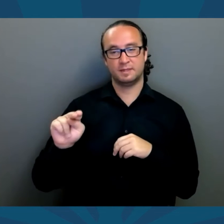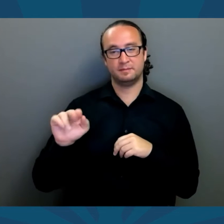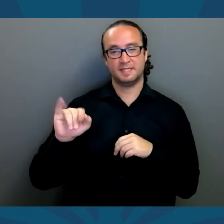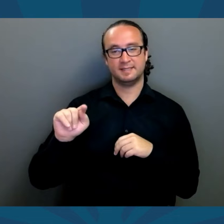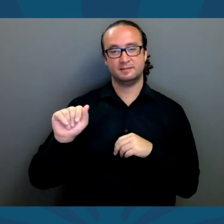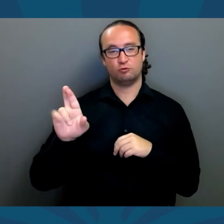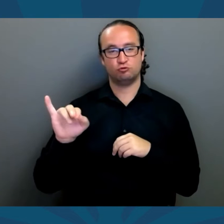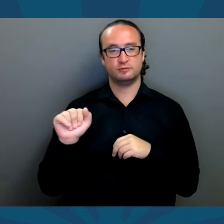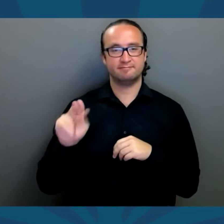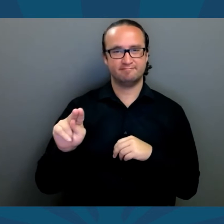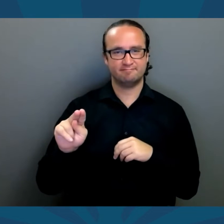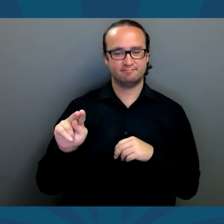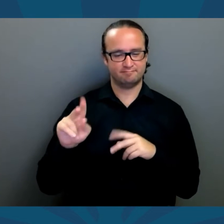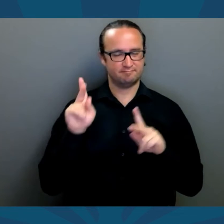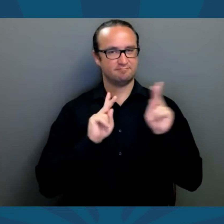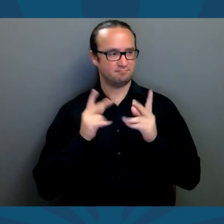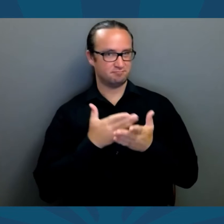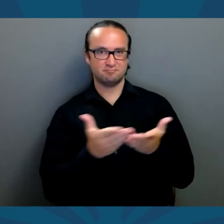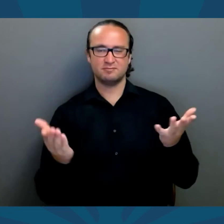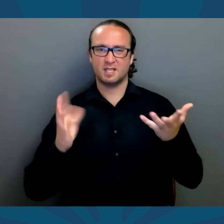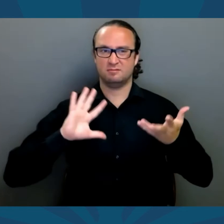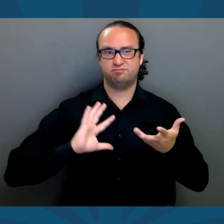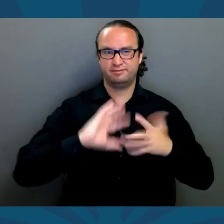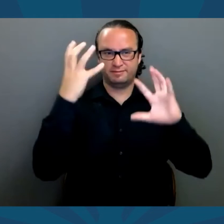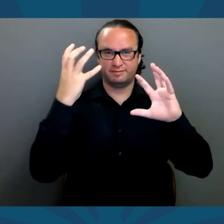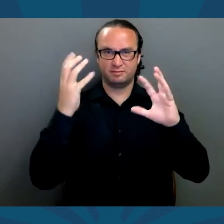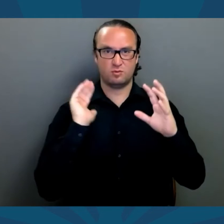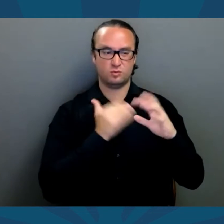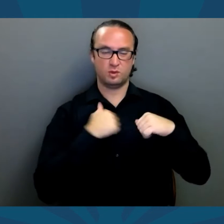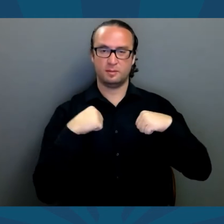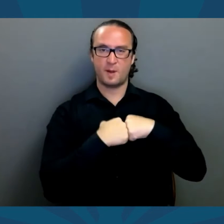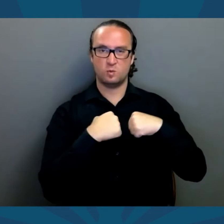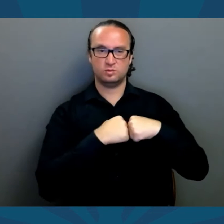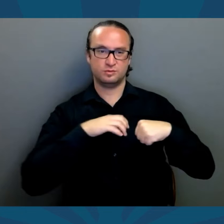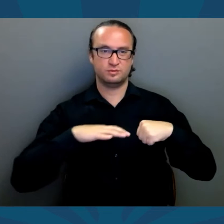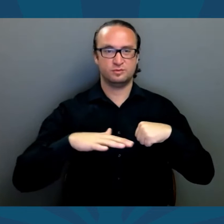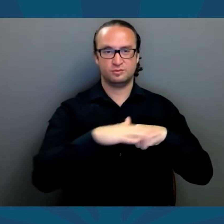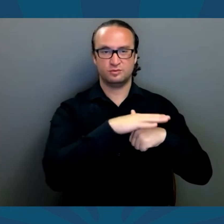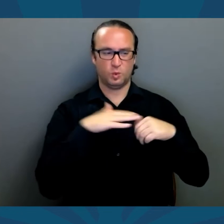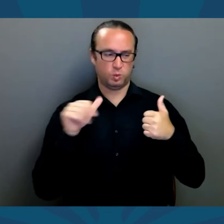The humanitarian crisis at our border threatens the safety of our communities.